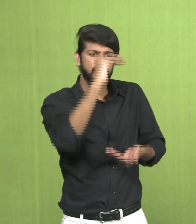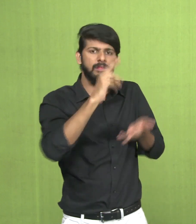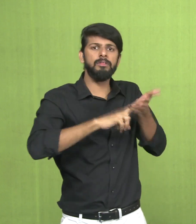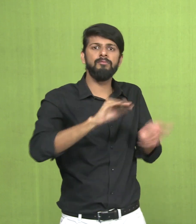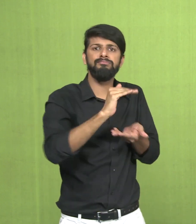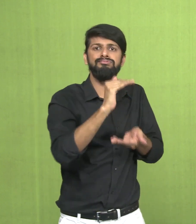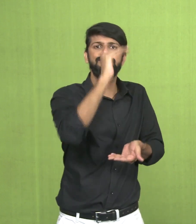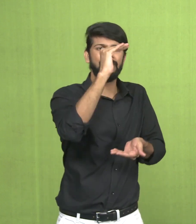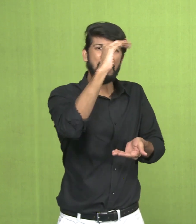dancers,